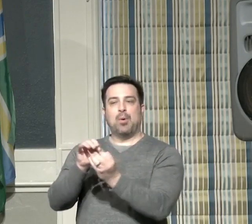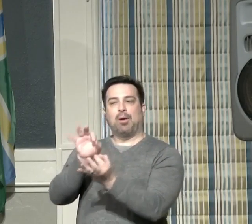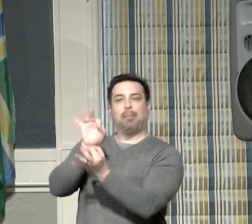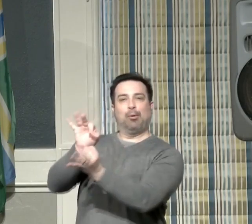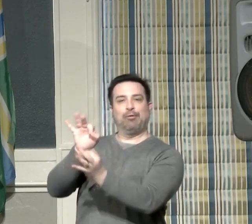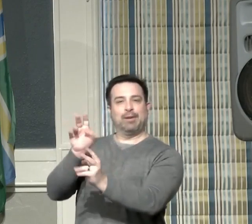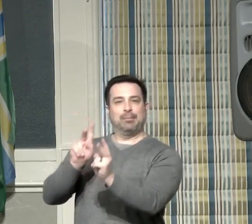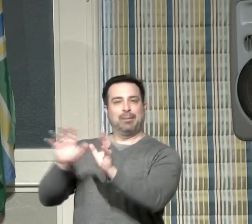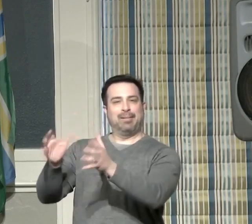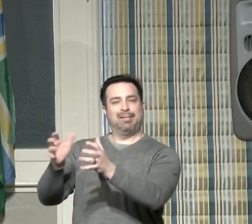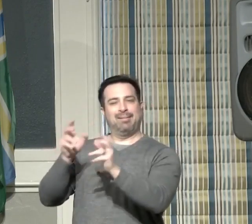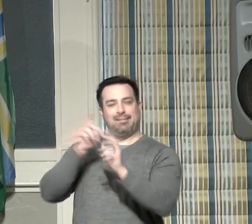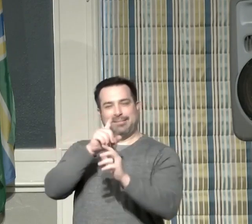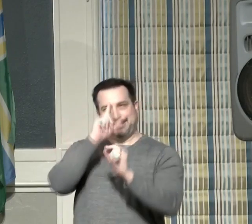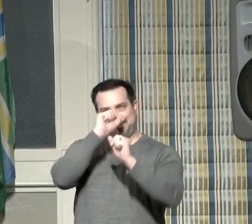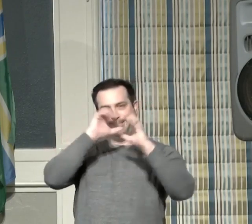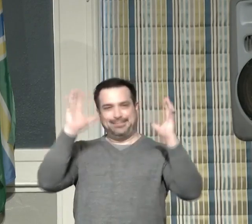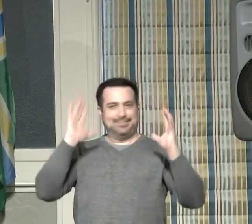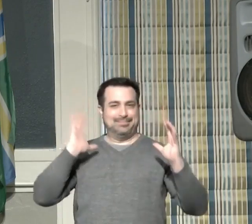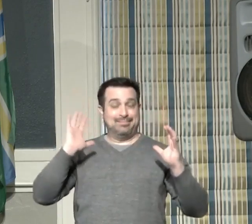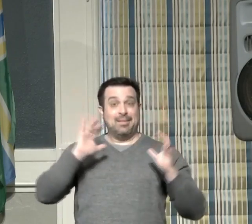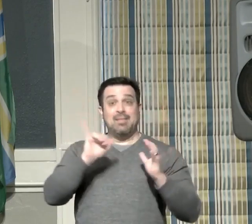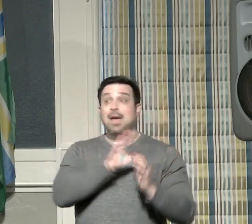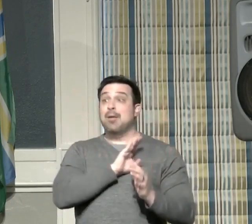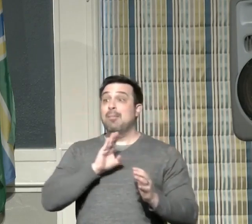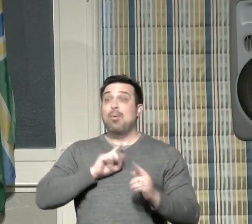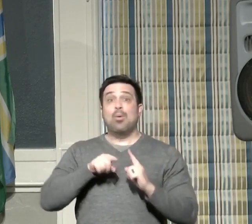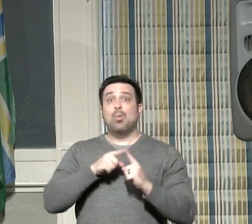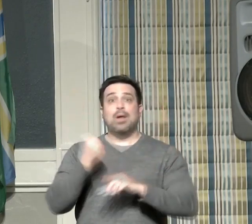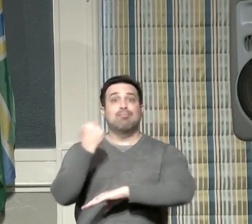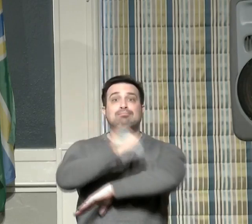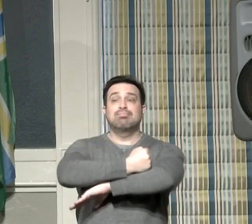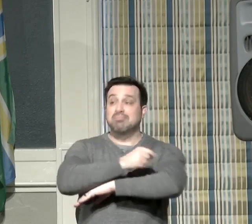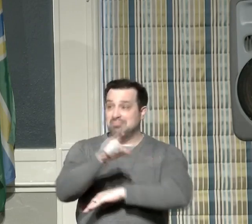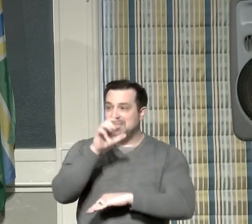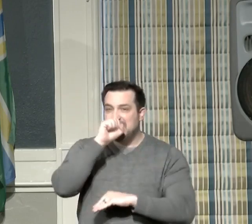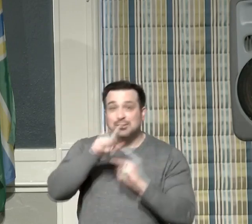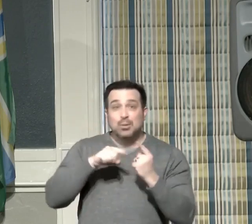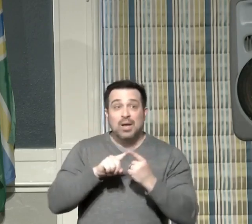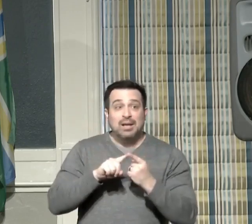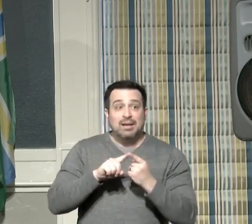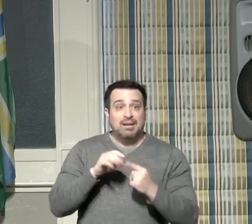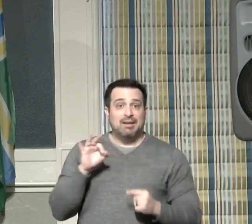board, anybody want to take a guess when that board was finally dissolved?